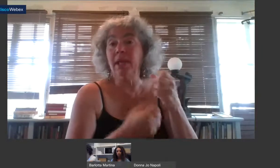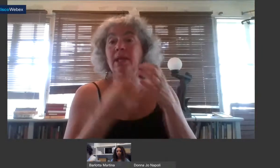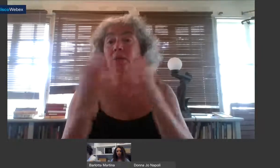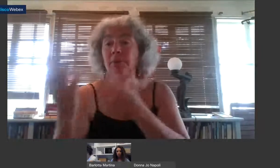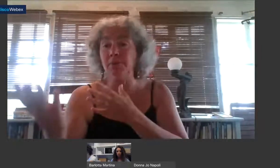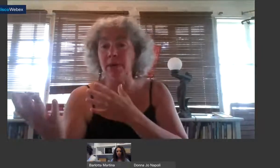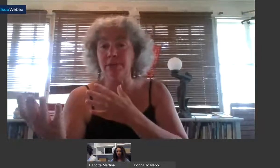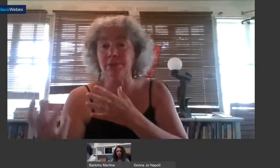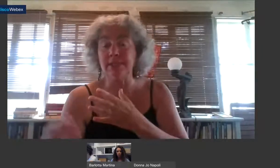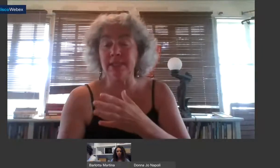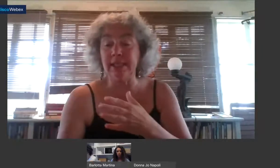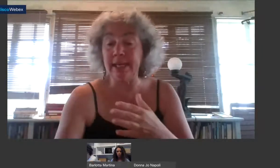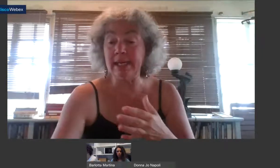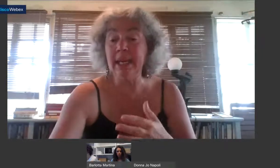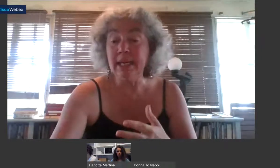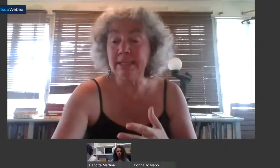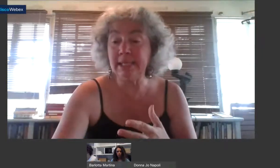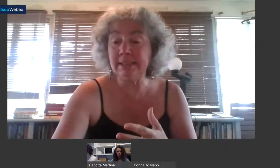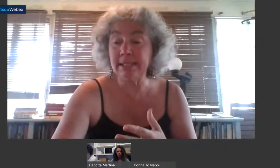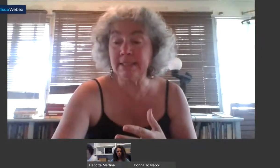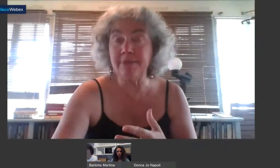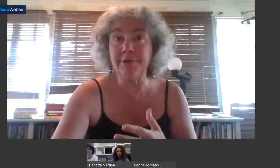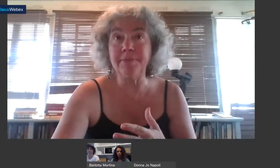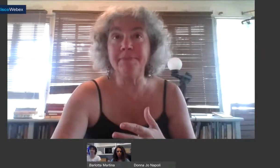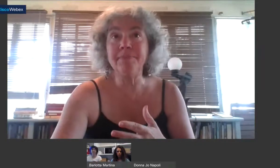and only 1 is articulating. It takes less effort.